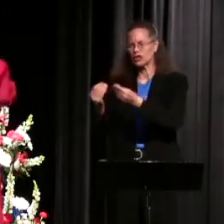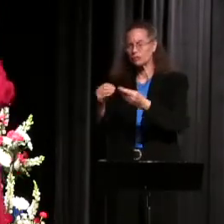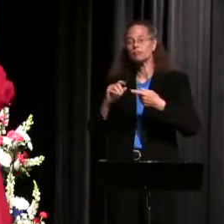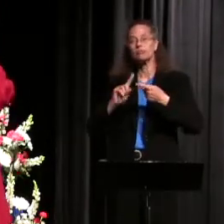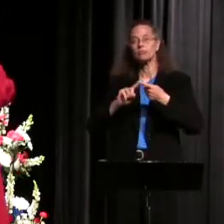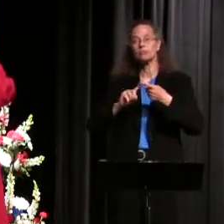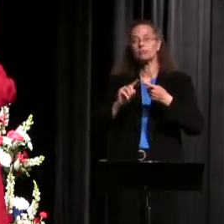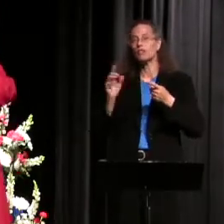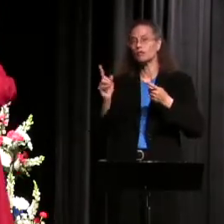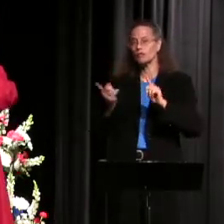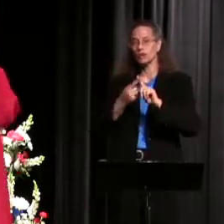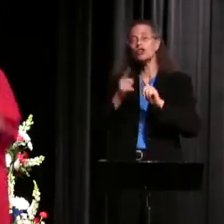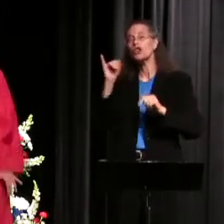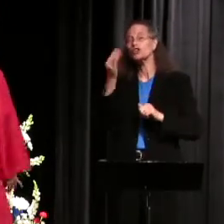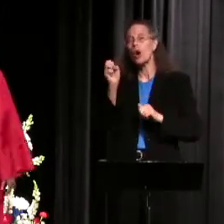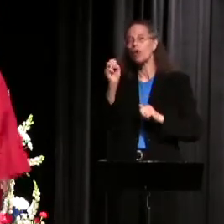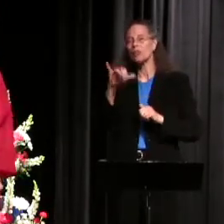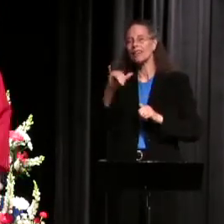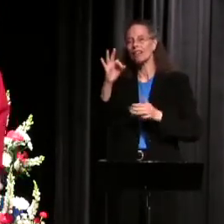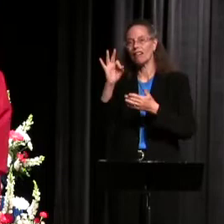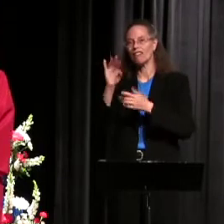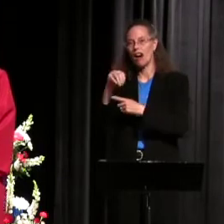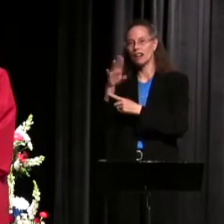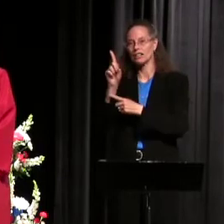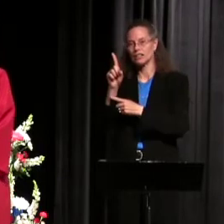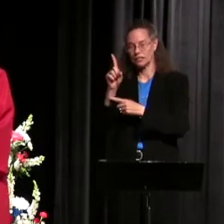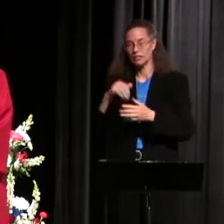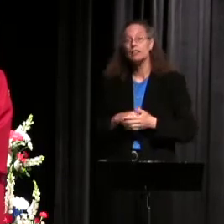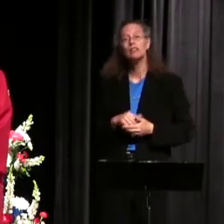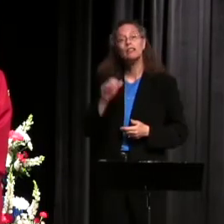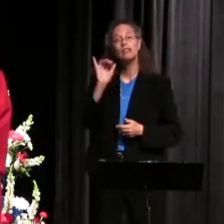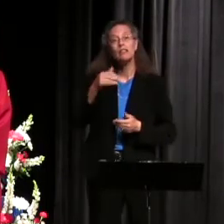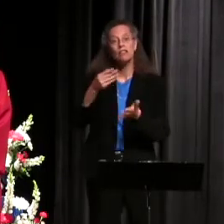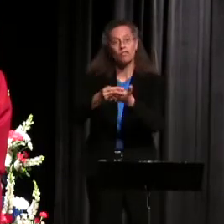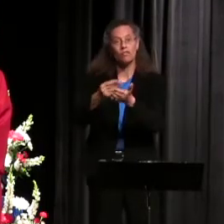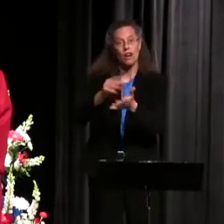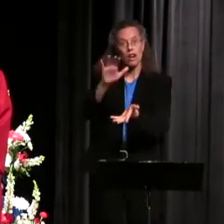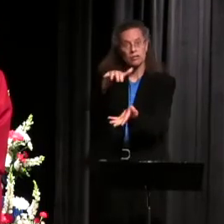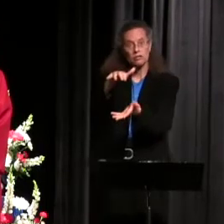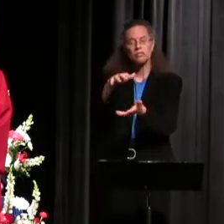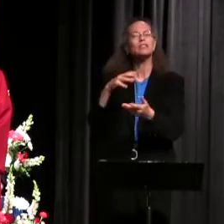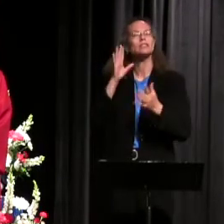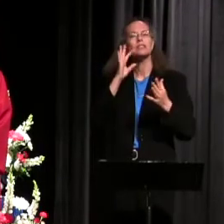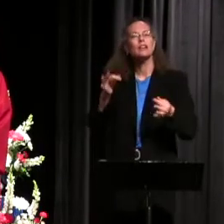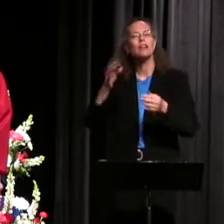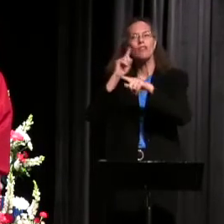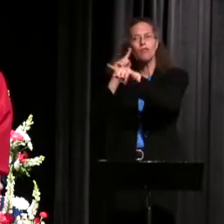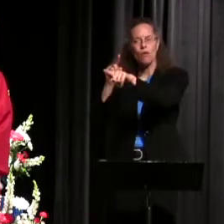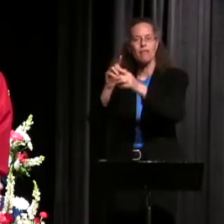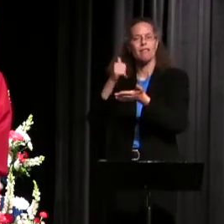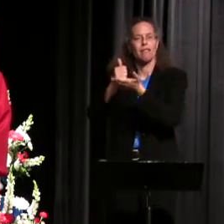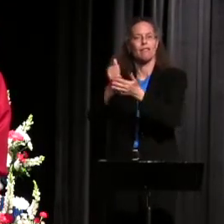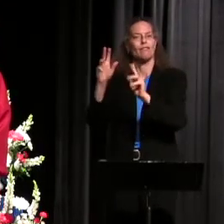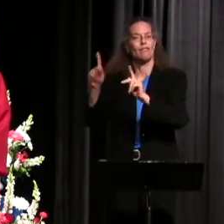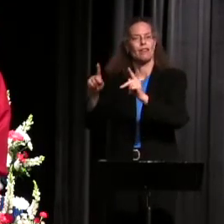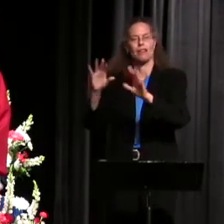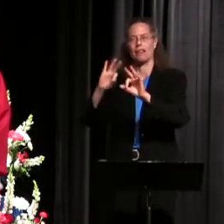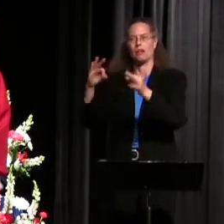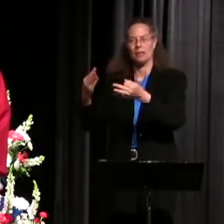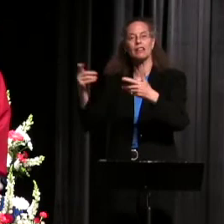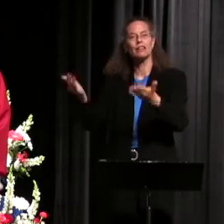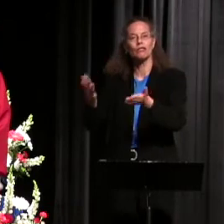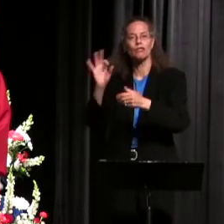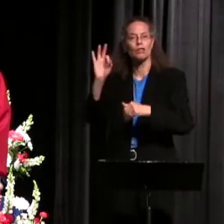The first of these is the Joey Fund. This fund is designed to help families in the Fairport District that are facing